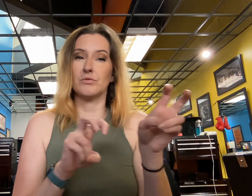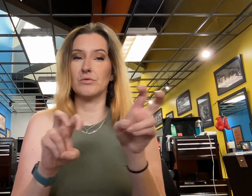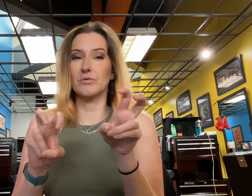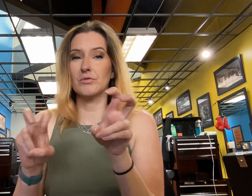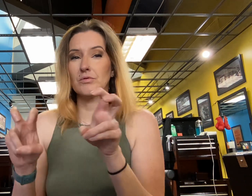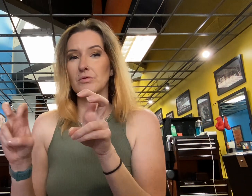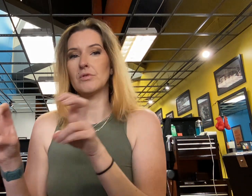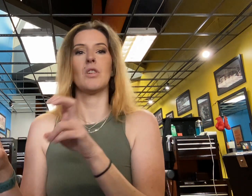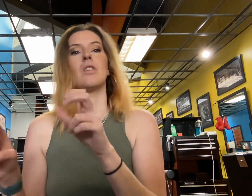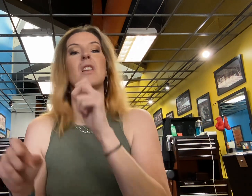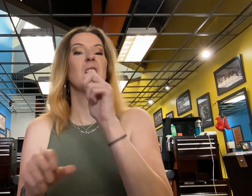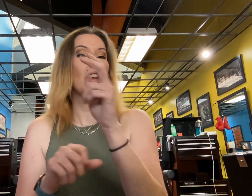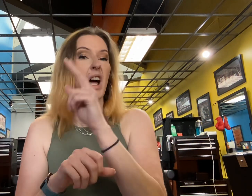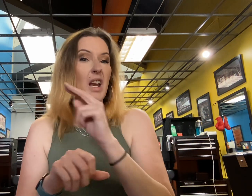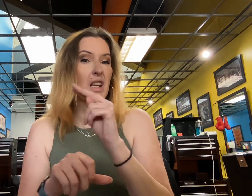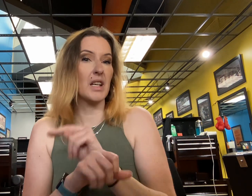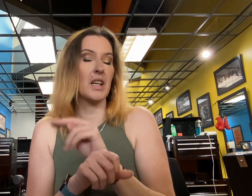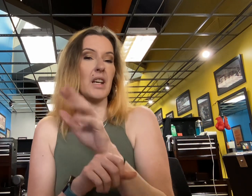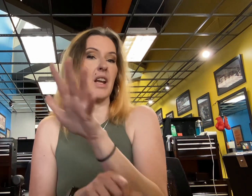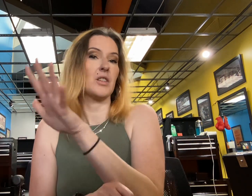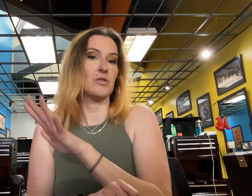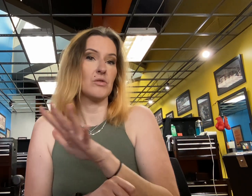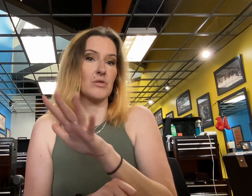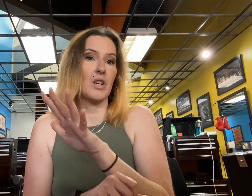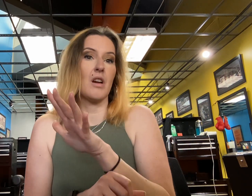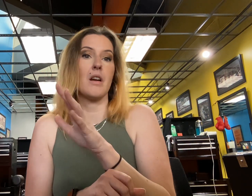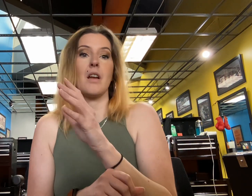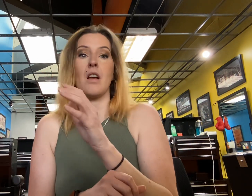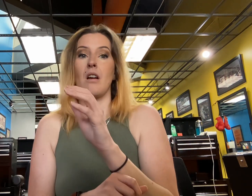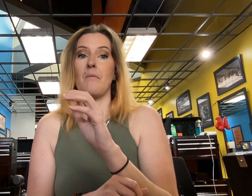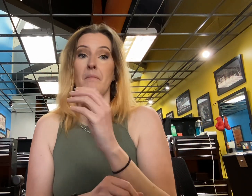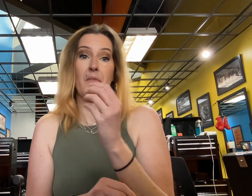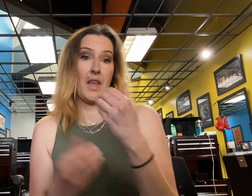their populations can just explode, which is what we're seeing right now.